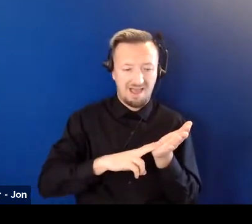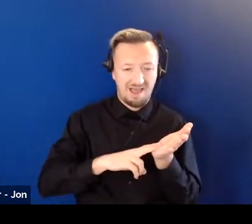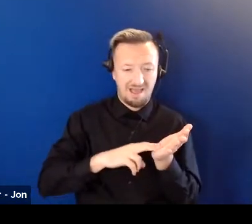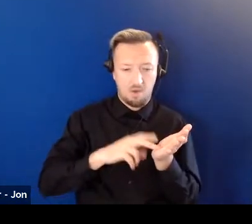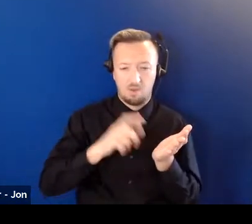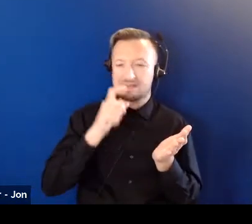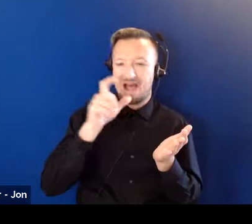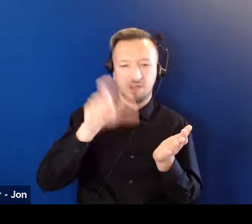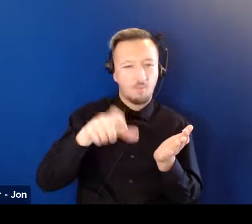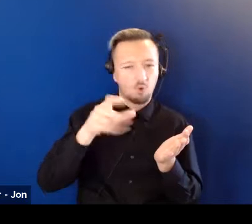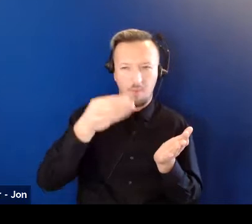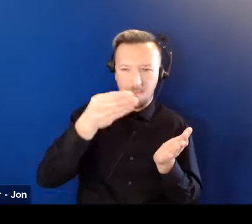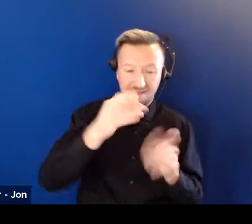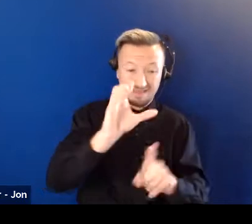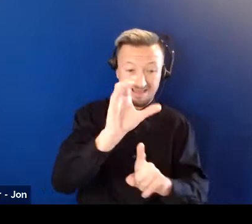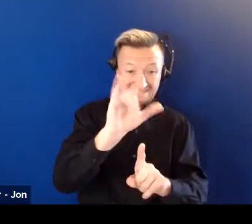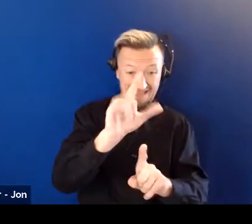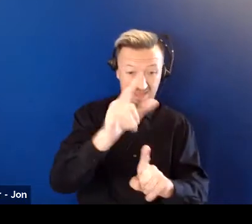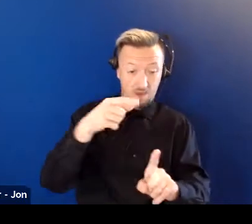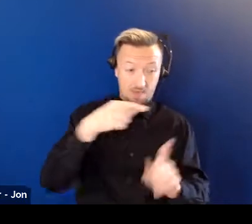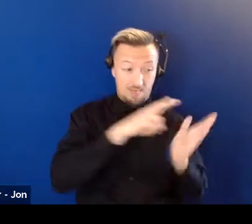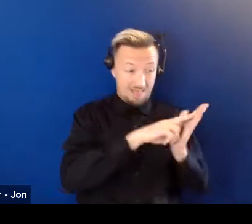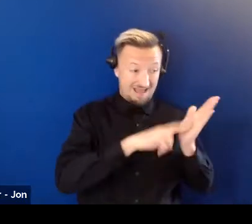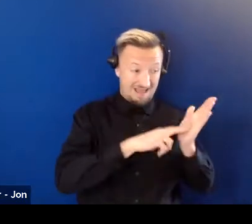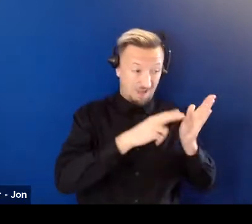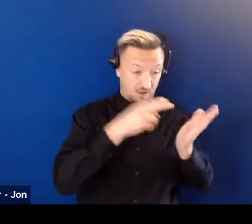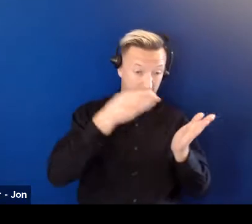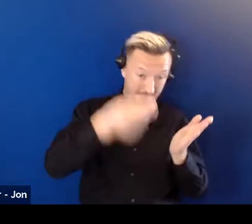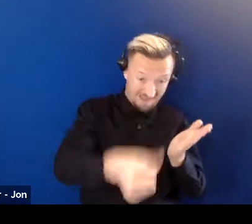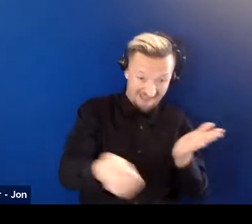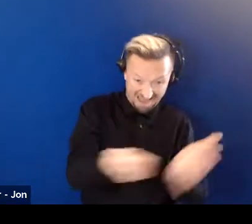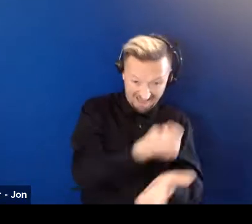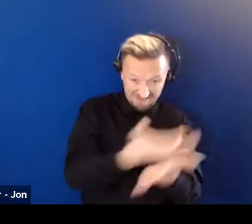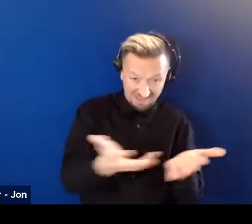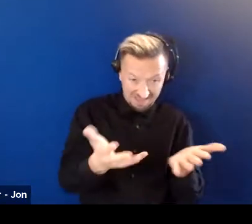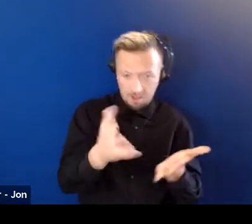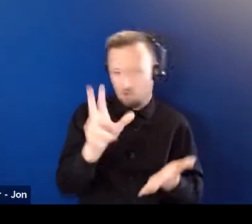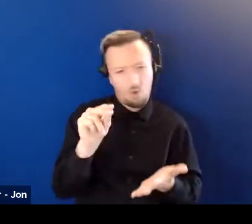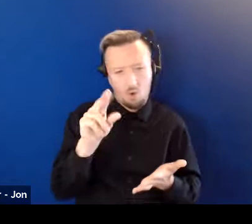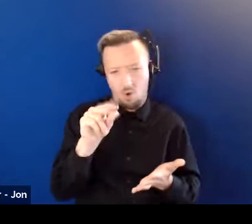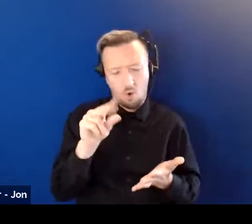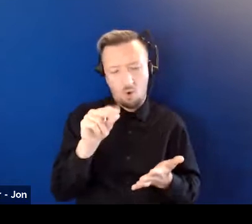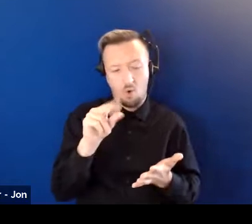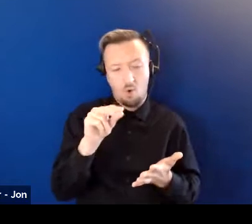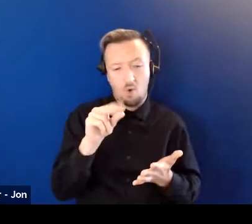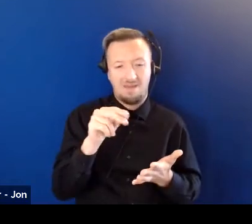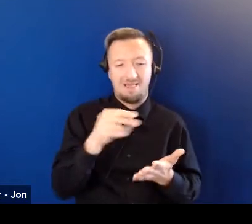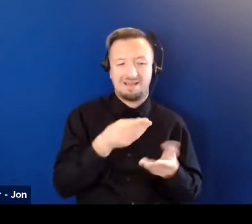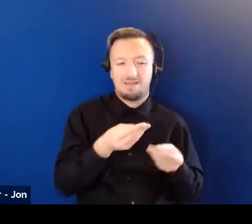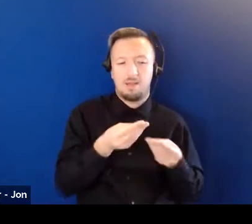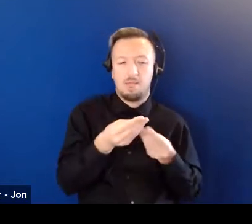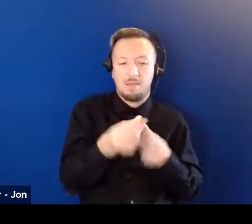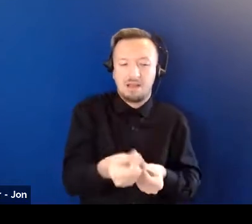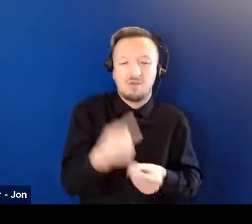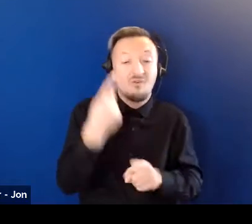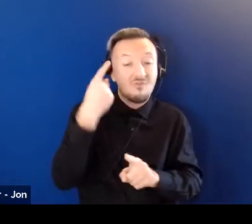for Independent Living. It really is written in a way that it's covering the expenses to help someone submit an SSI,